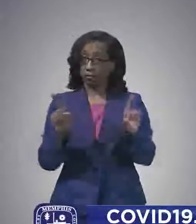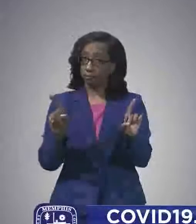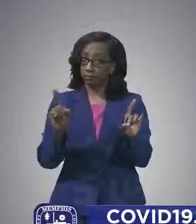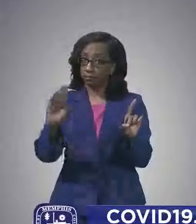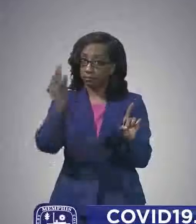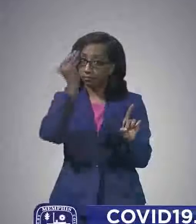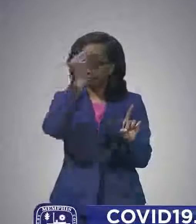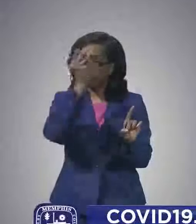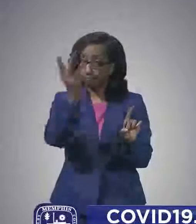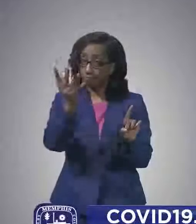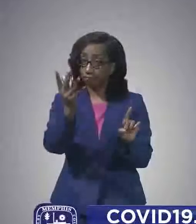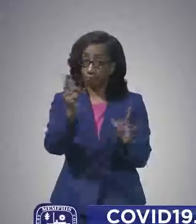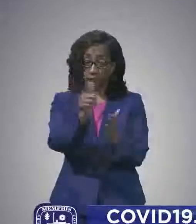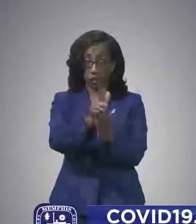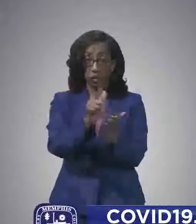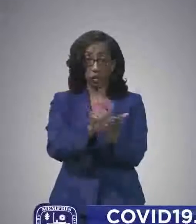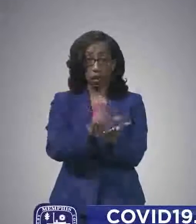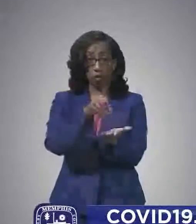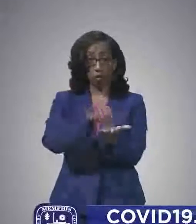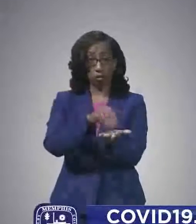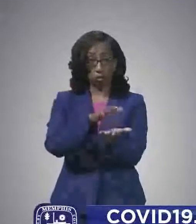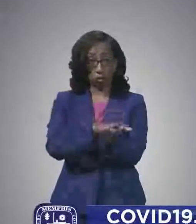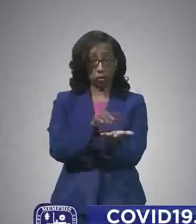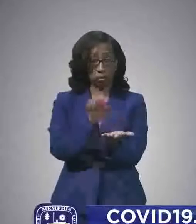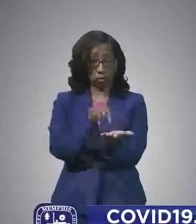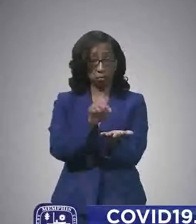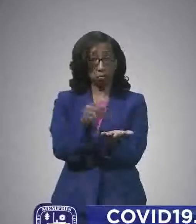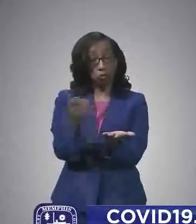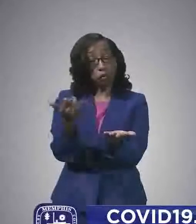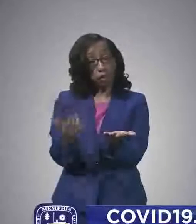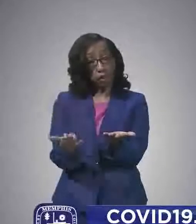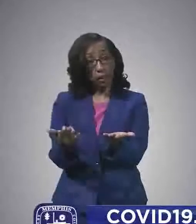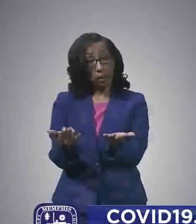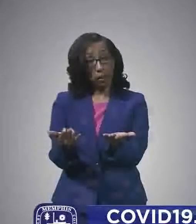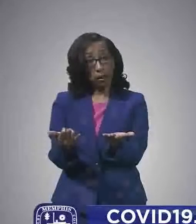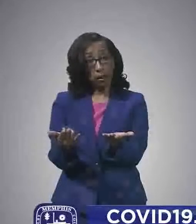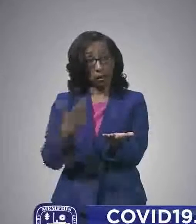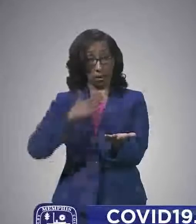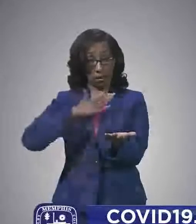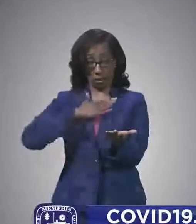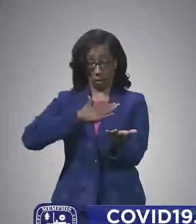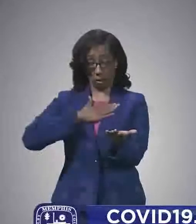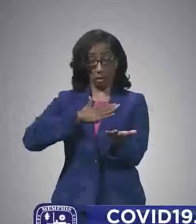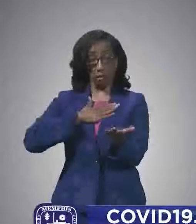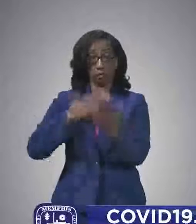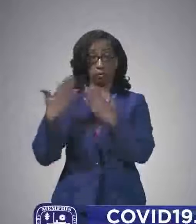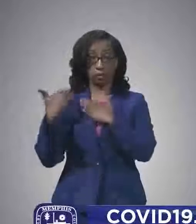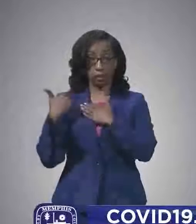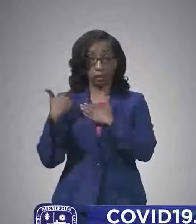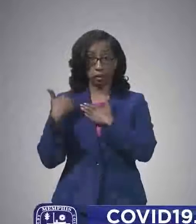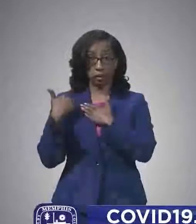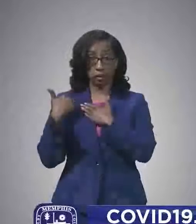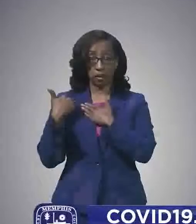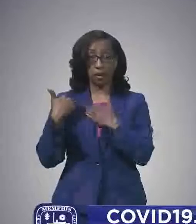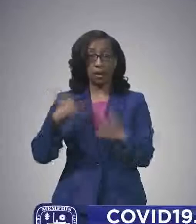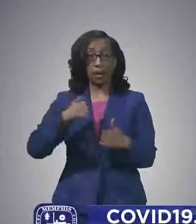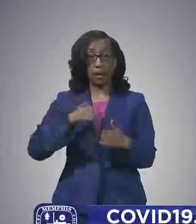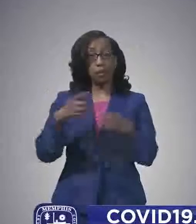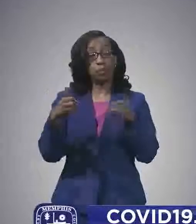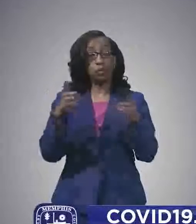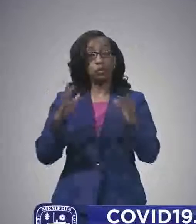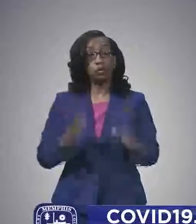that those laws are on the books right now, and my job as the director of the Shelby County Health